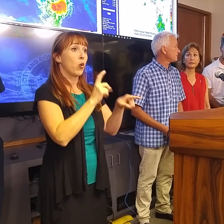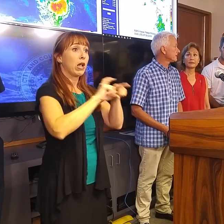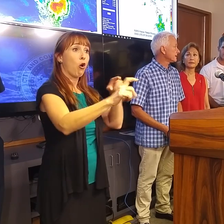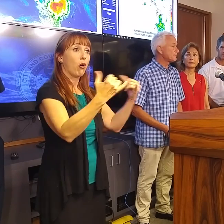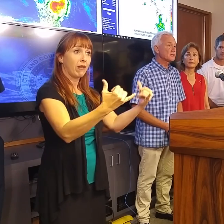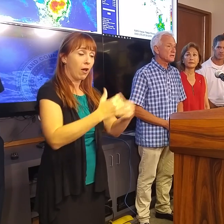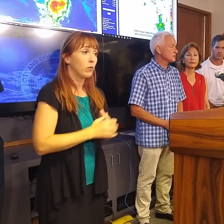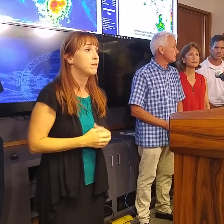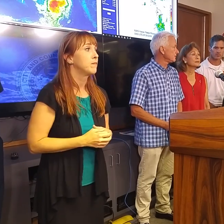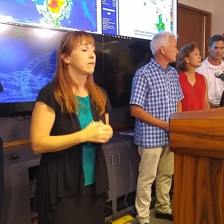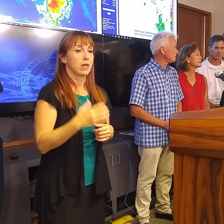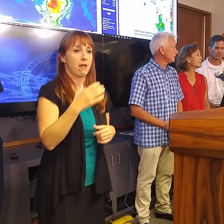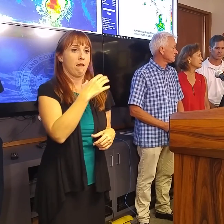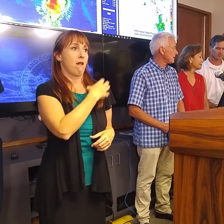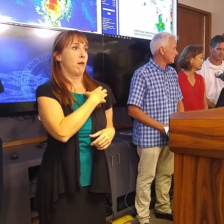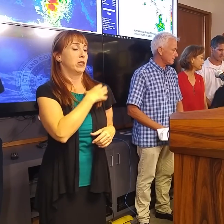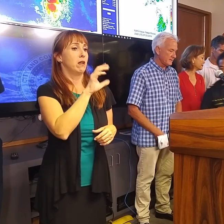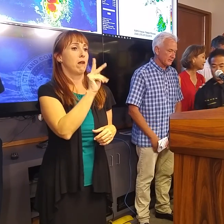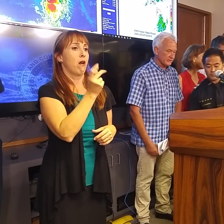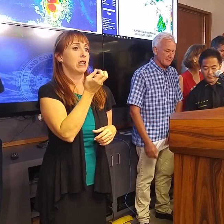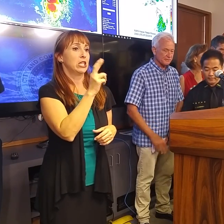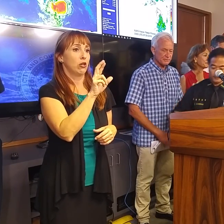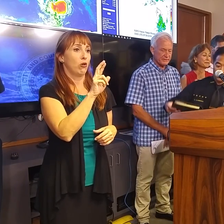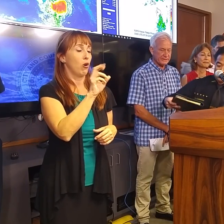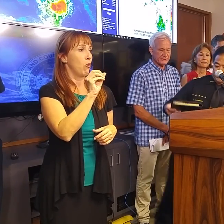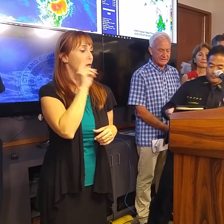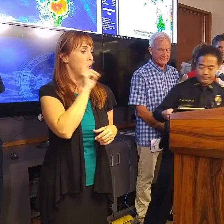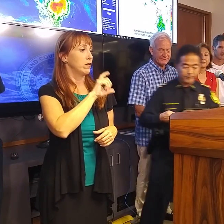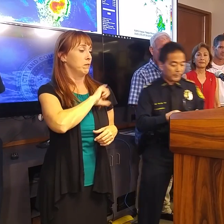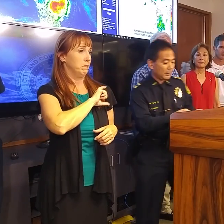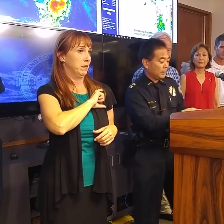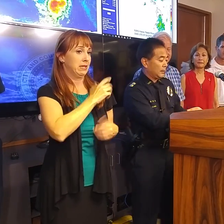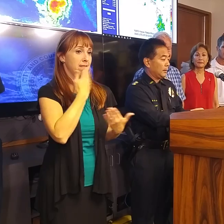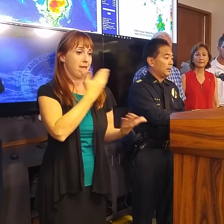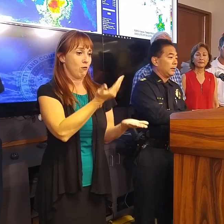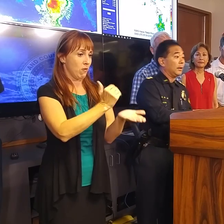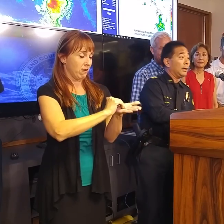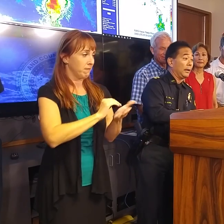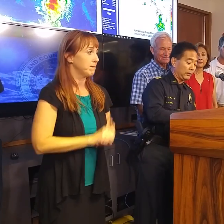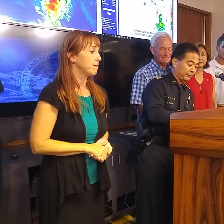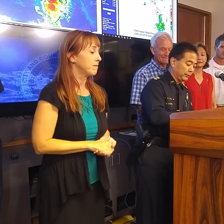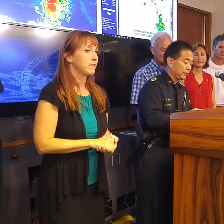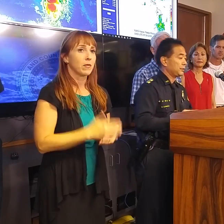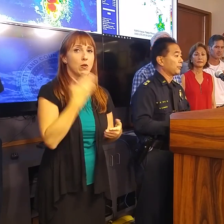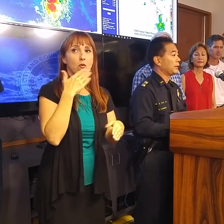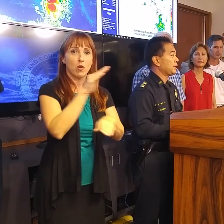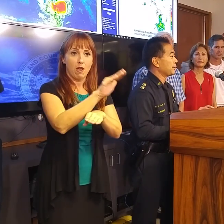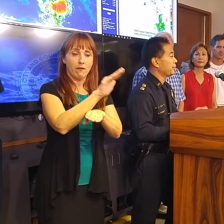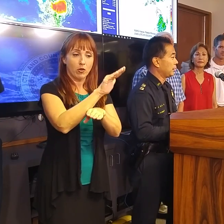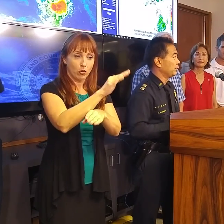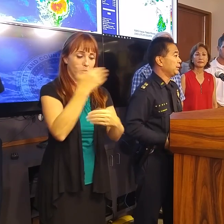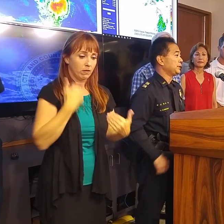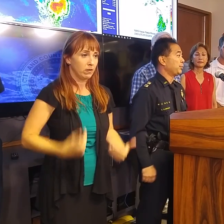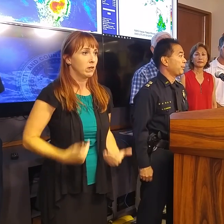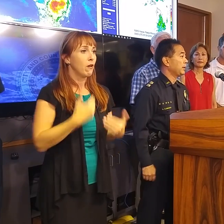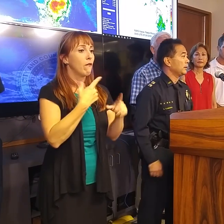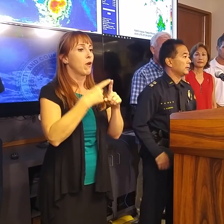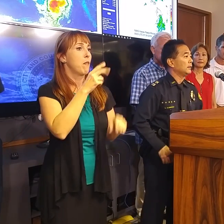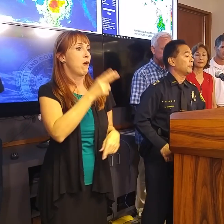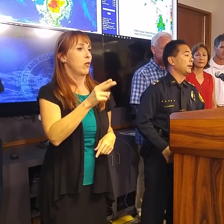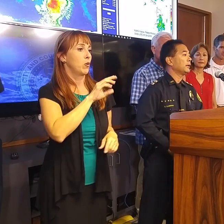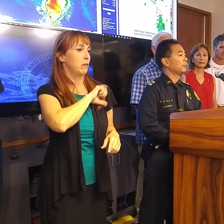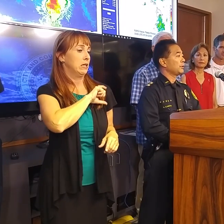up, Captain Conishiro, Honolulu Police Department. Thanks, Captain, for being here again. Appreciate it. Hi, good afternoon. Gerald Conishiro from the Honolulu Police